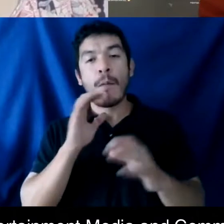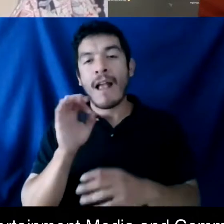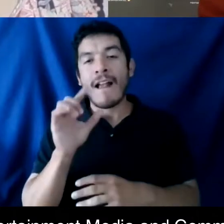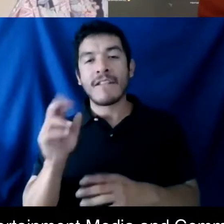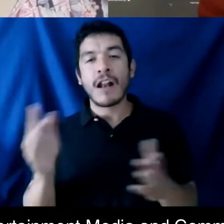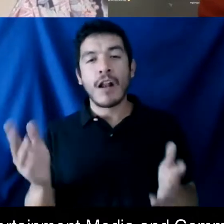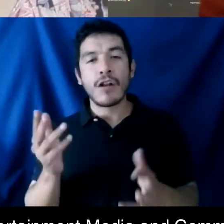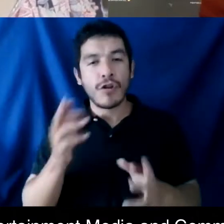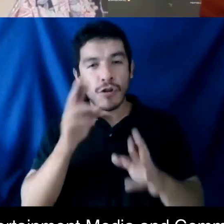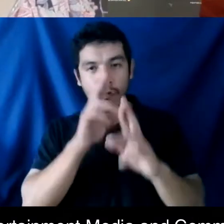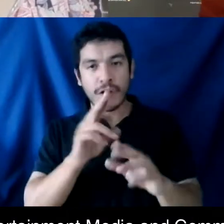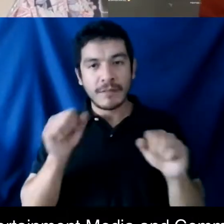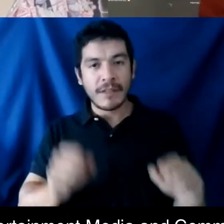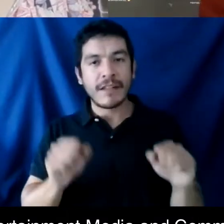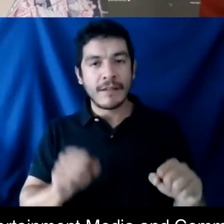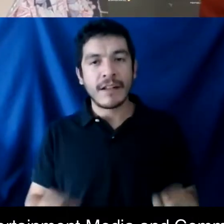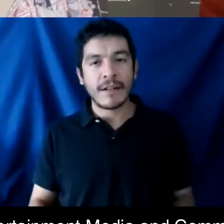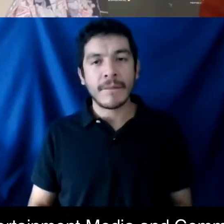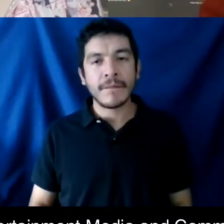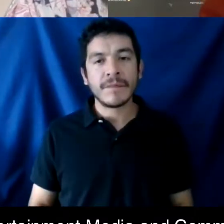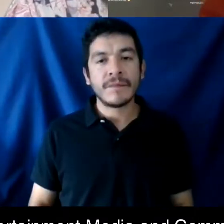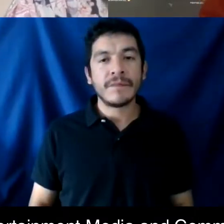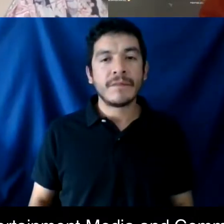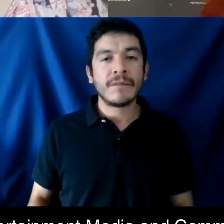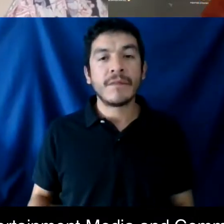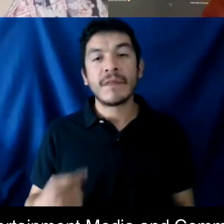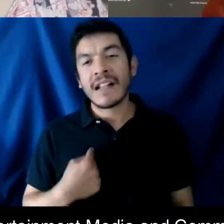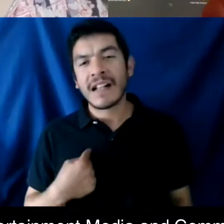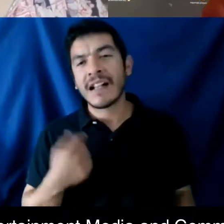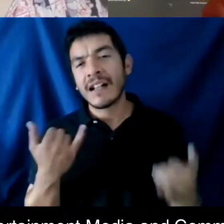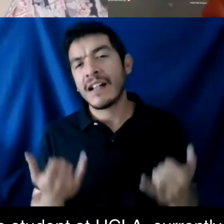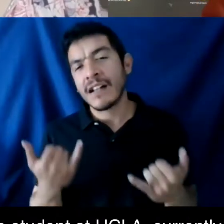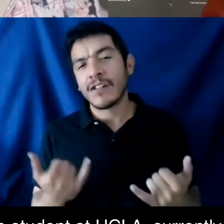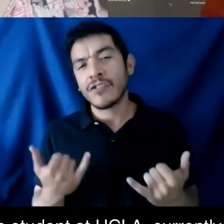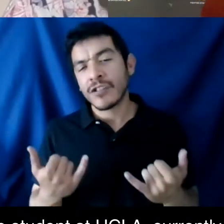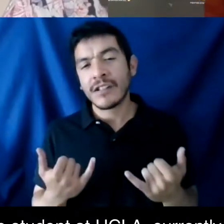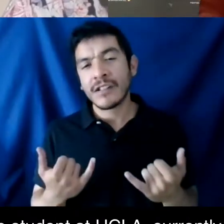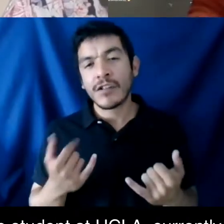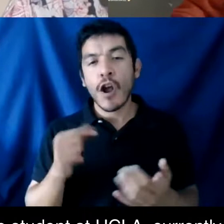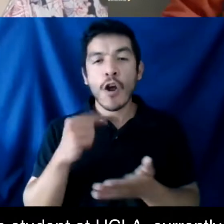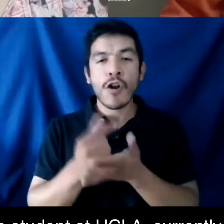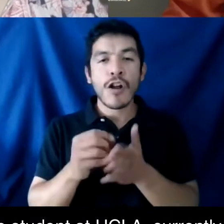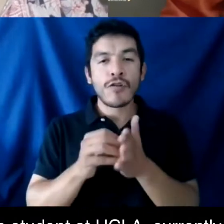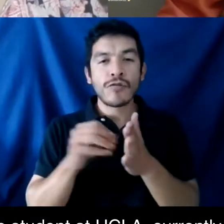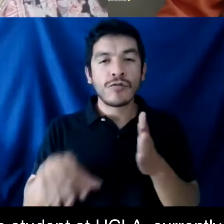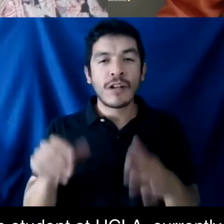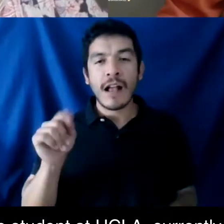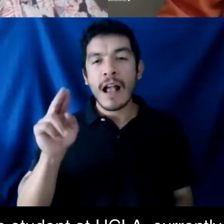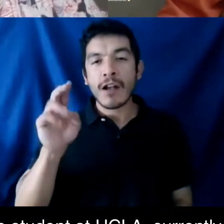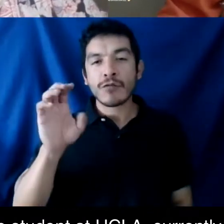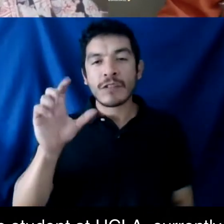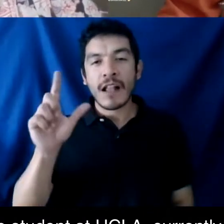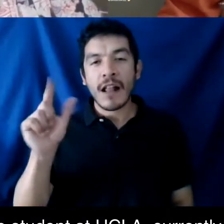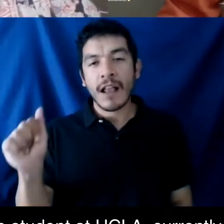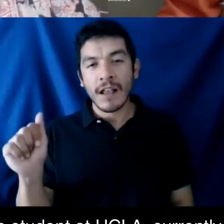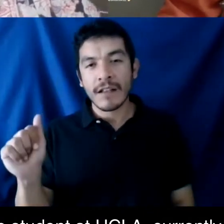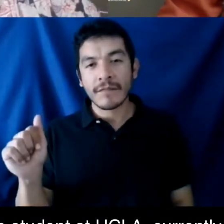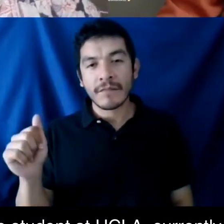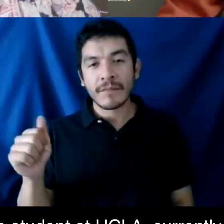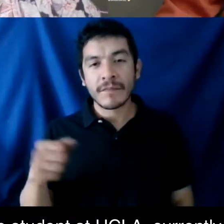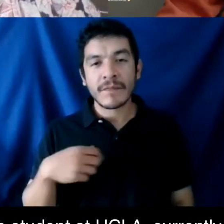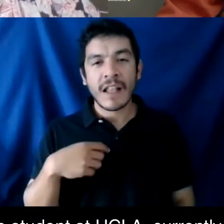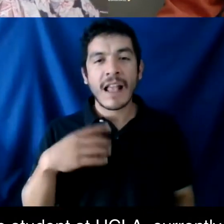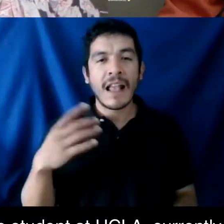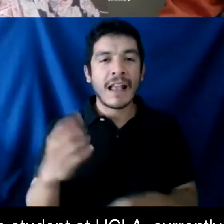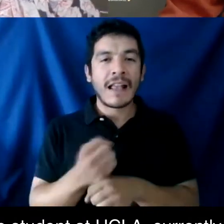at RespectAbility. I am currently a graduate student at UCLA, currently